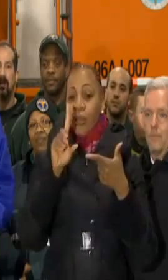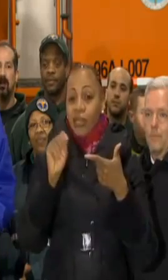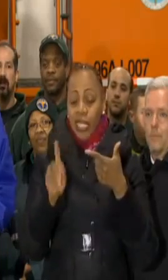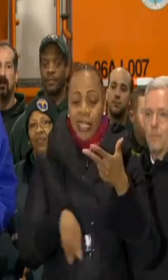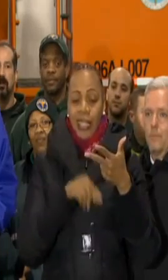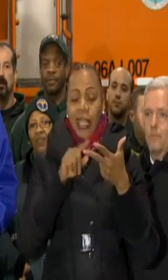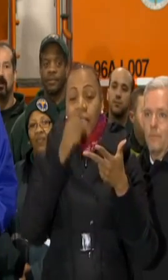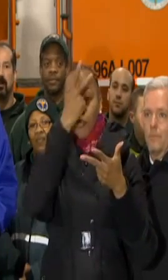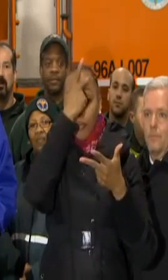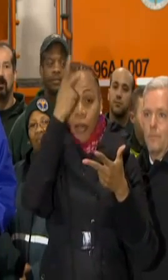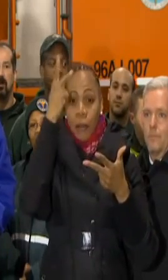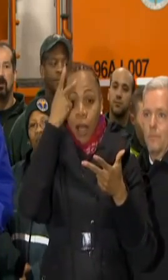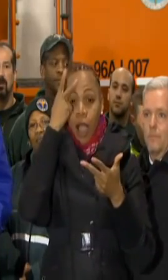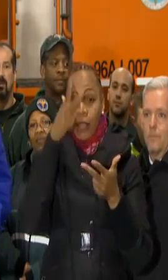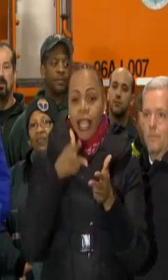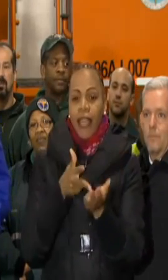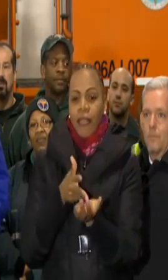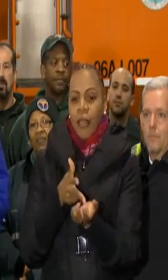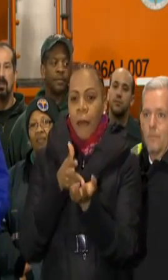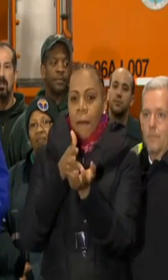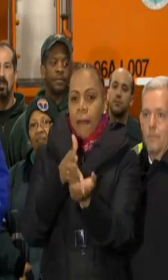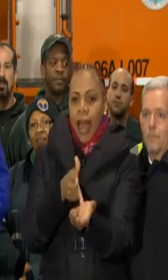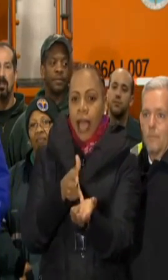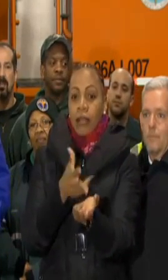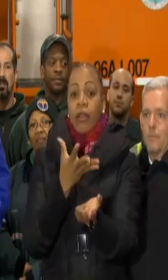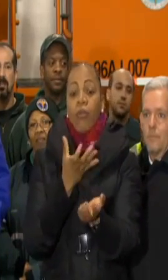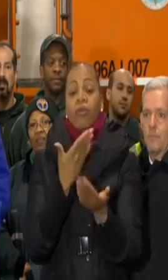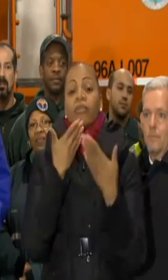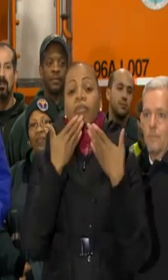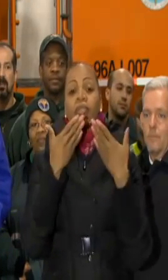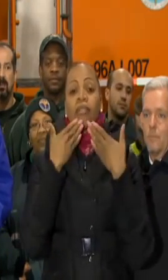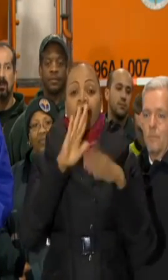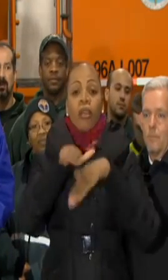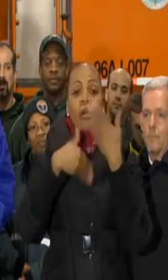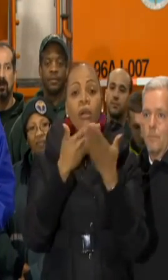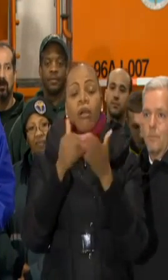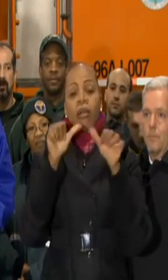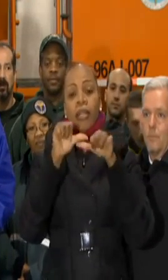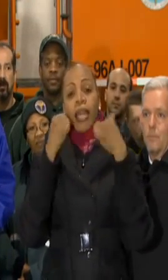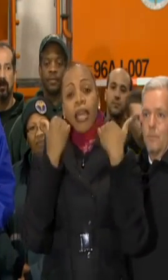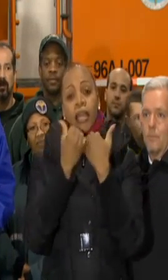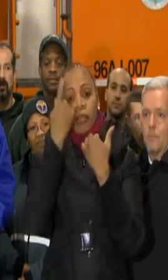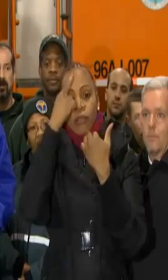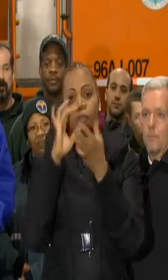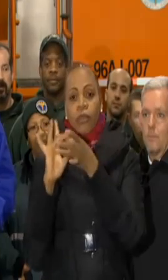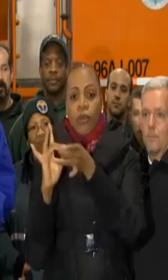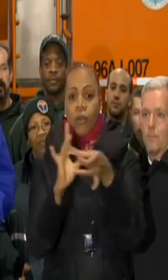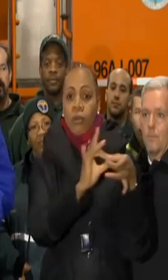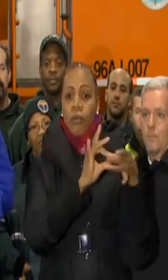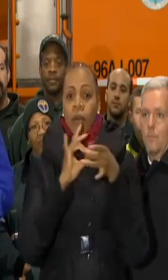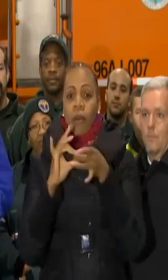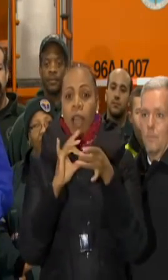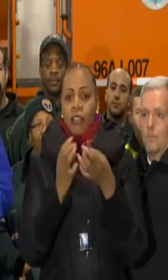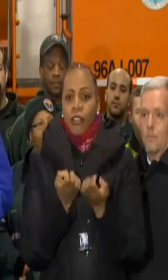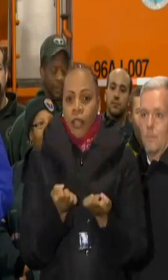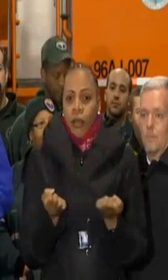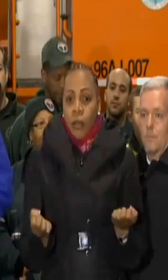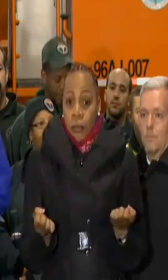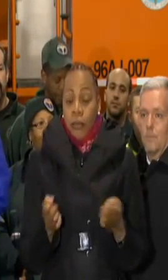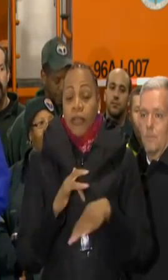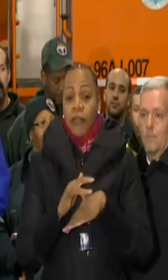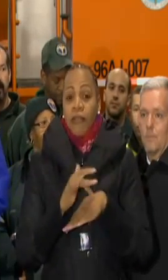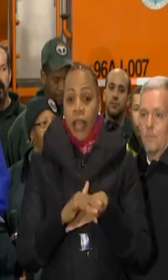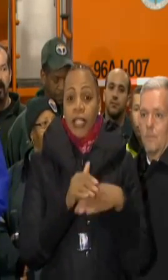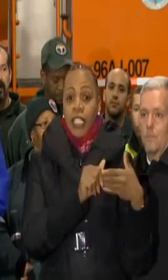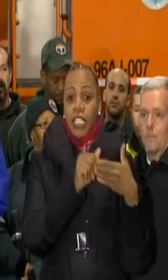our streets. I want to thank all those agencies for their cooperation, making their equipment available under the leadership of the Sanitation